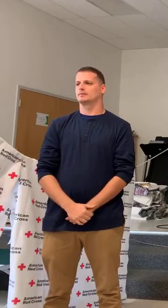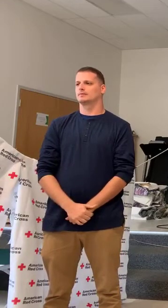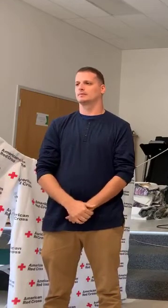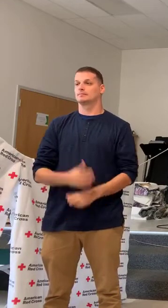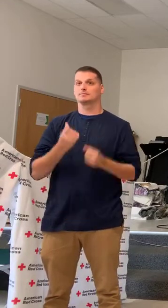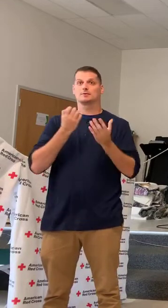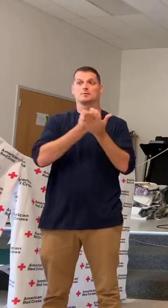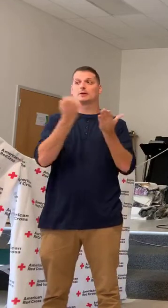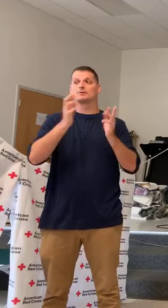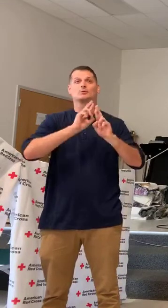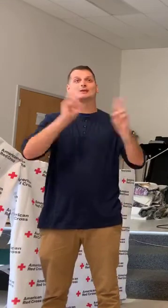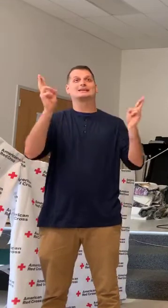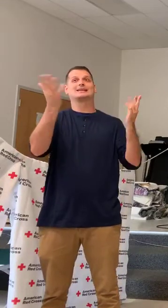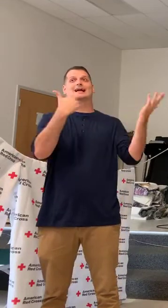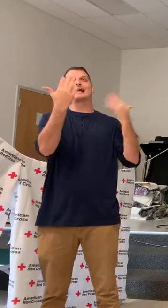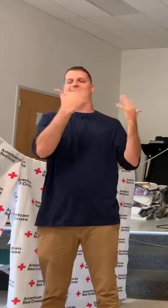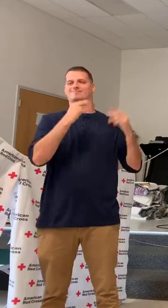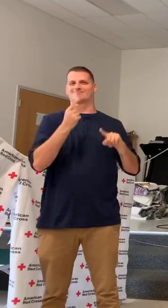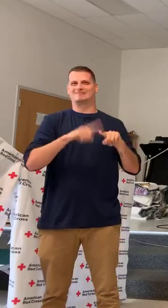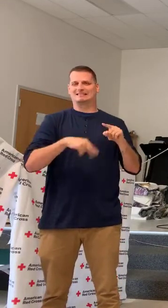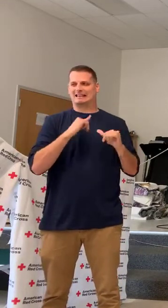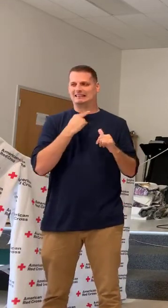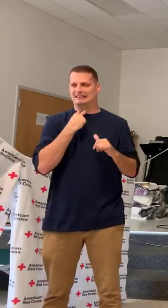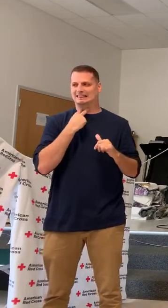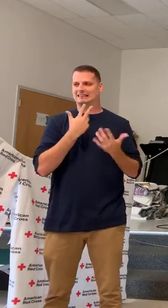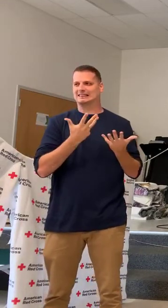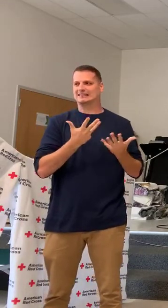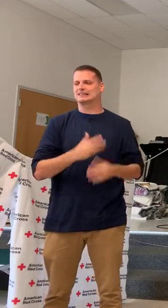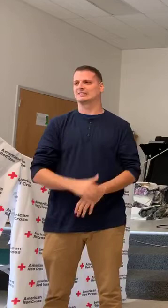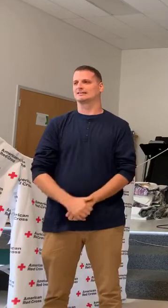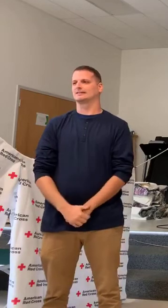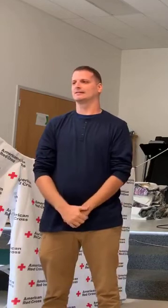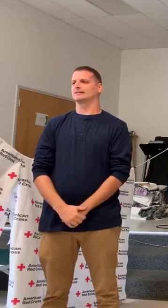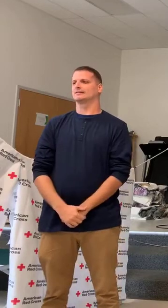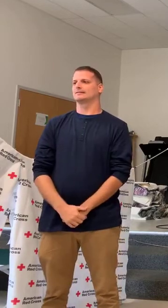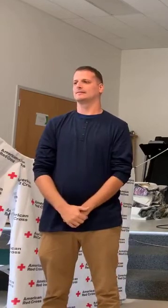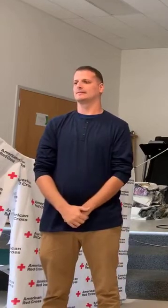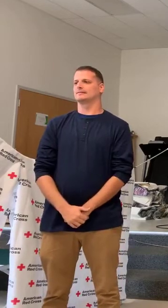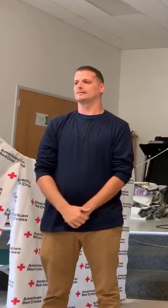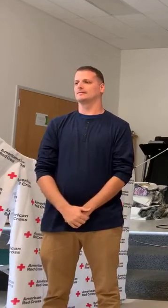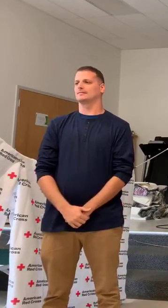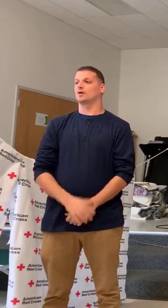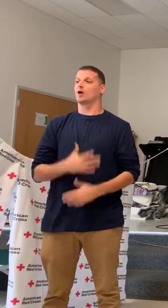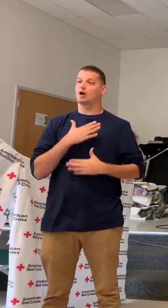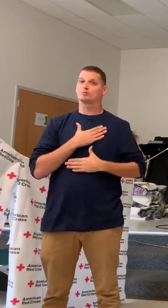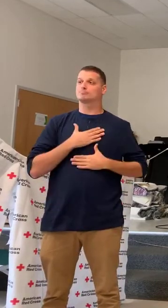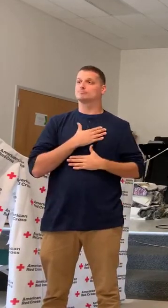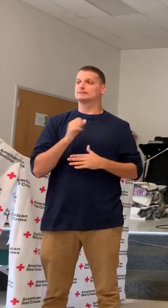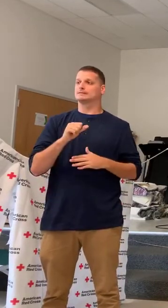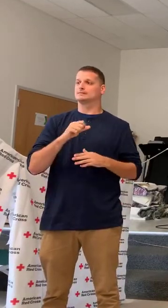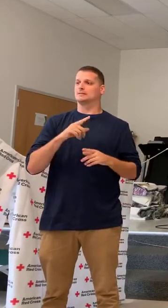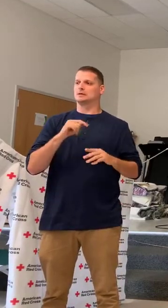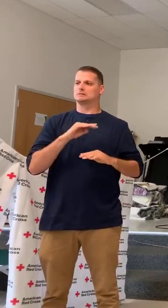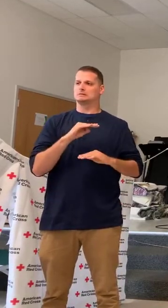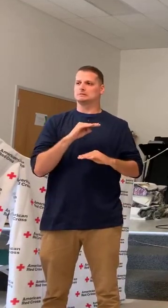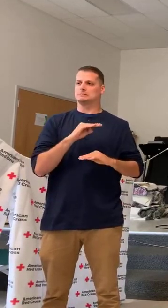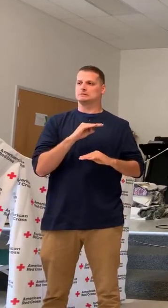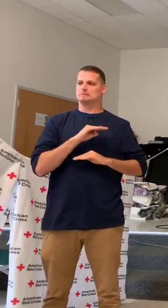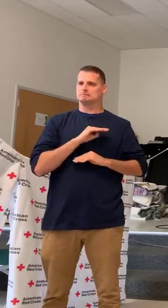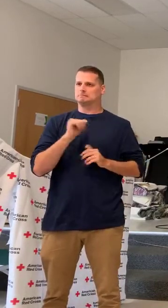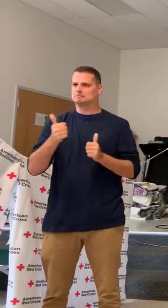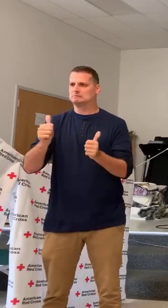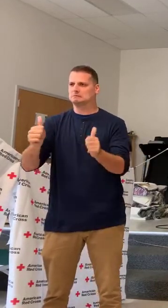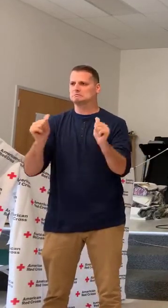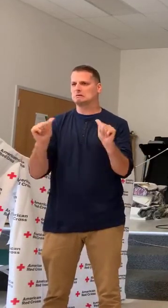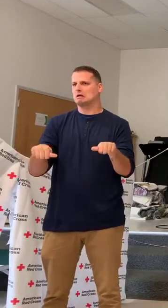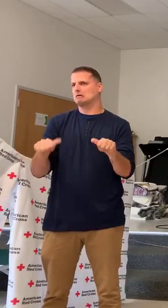of offers for heavy equipment to come and help out, and those are much appreciated, but we've got what we need where we can utilize them. So